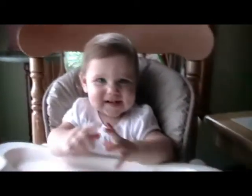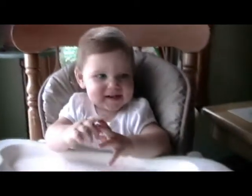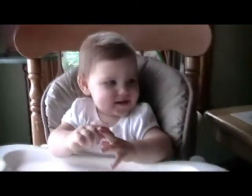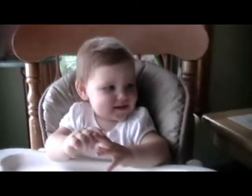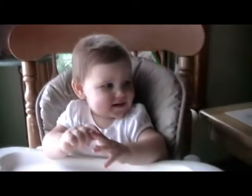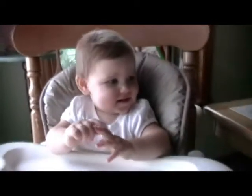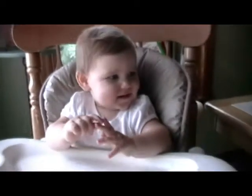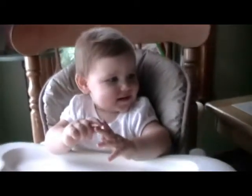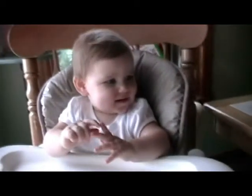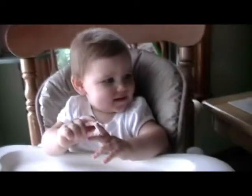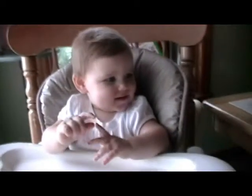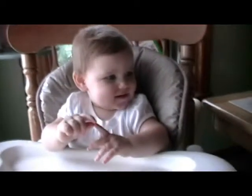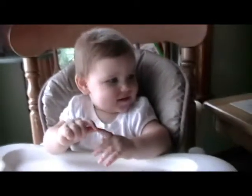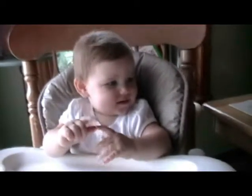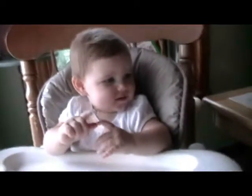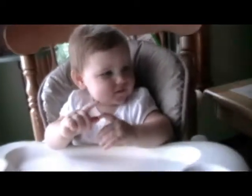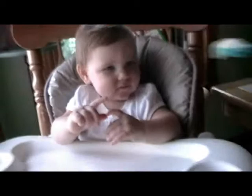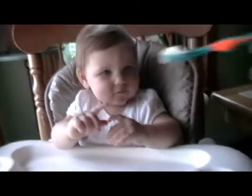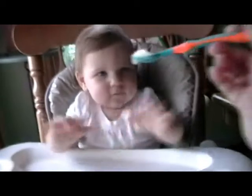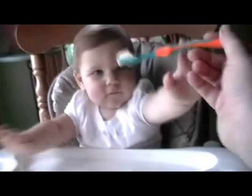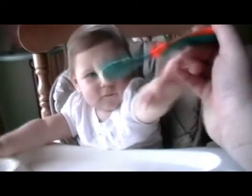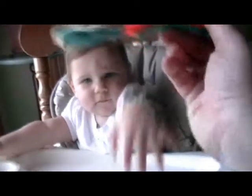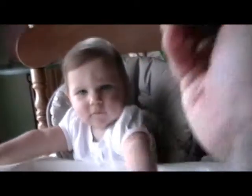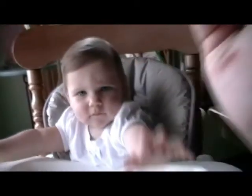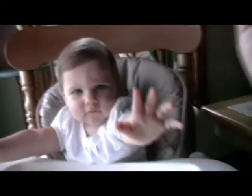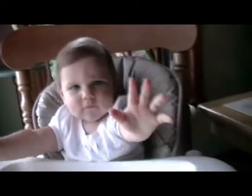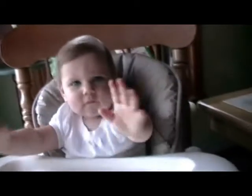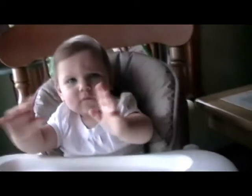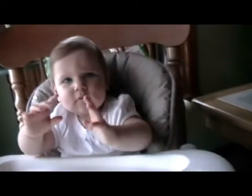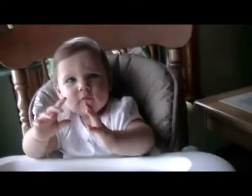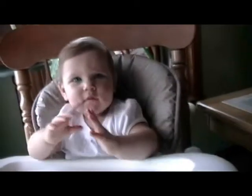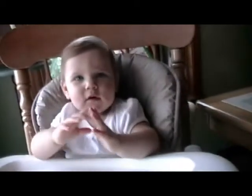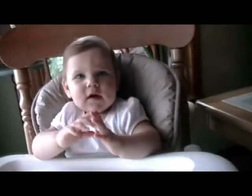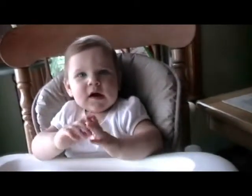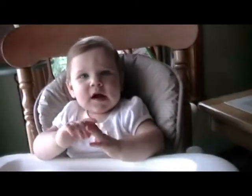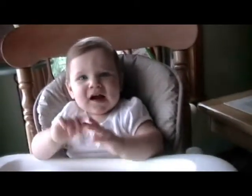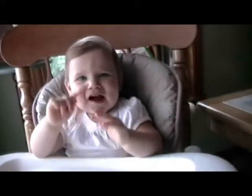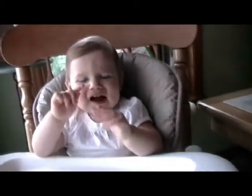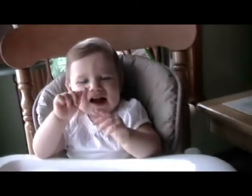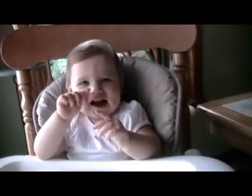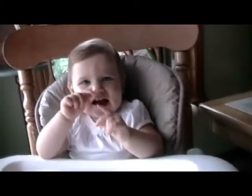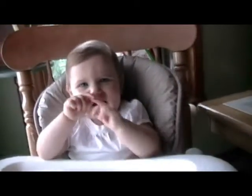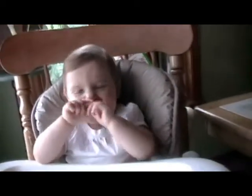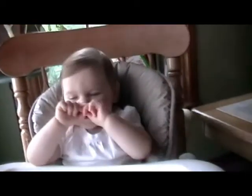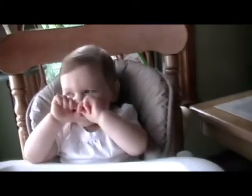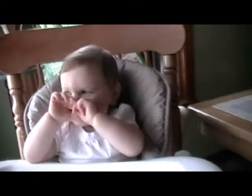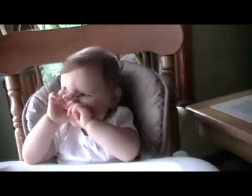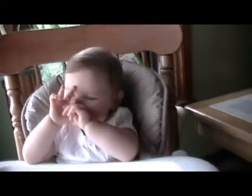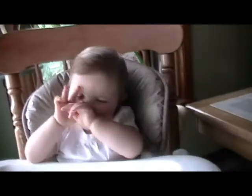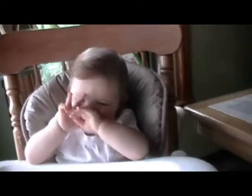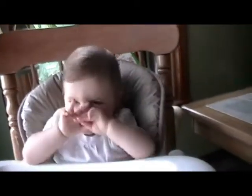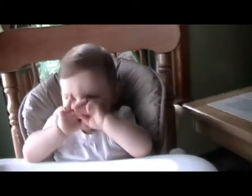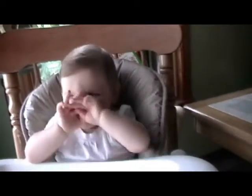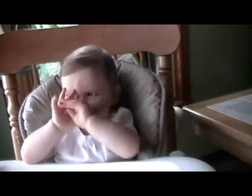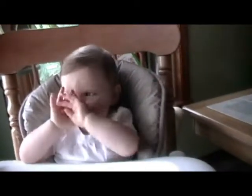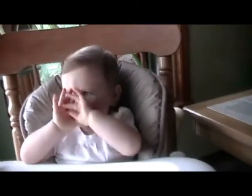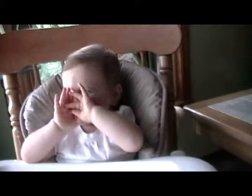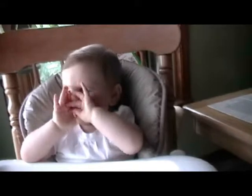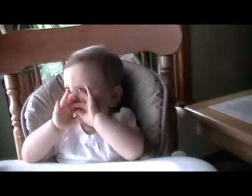More cheese. Well, I don't have cheese, but I have the... Oh, we don't swap these. That's our new little routine.